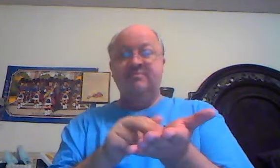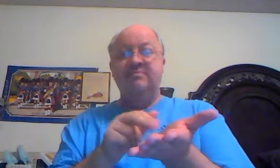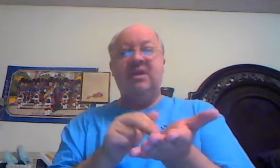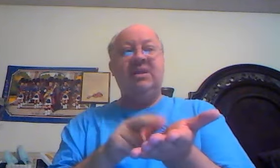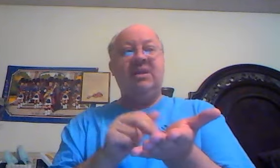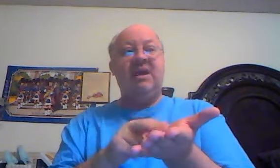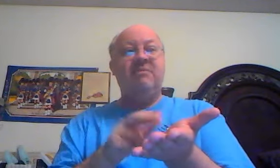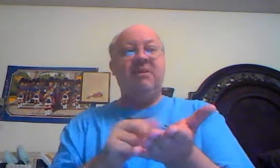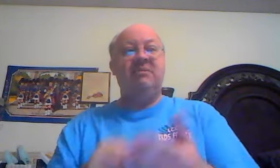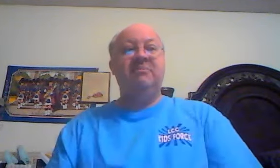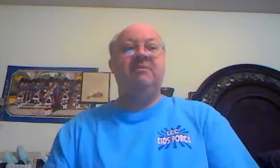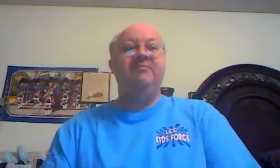I need a half a pound of butter.